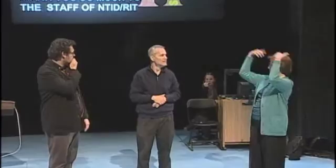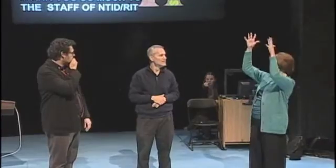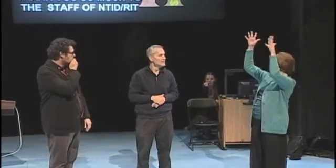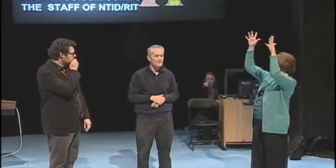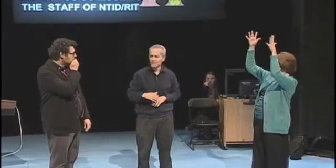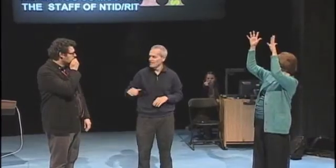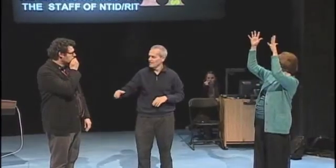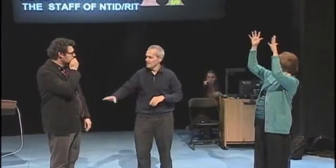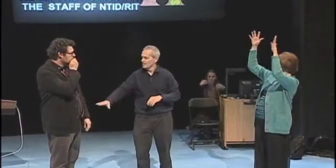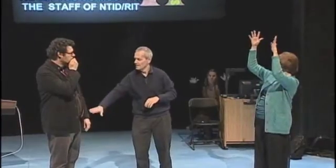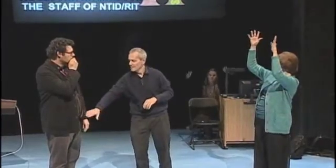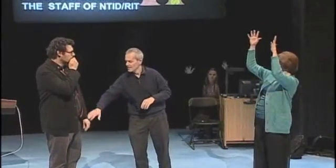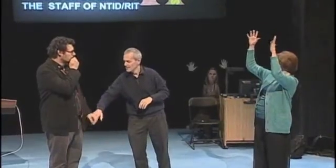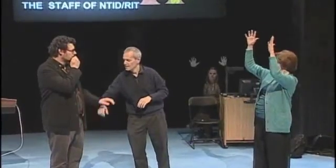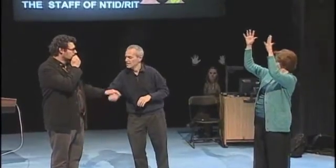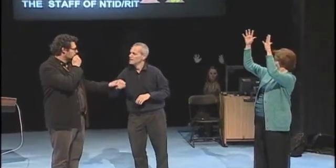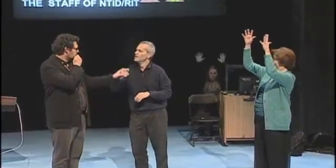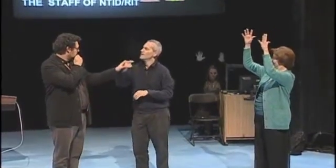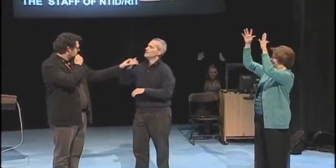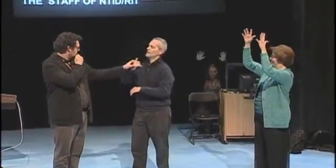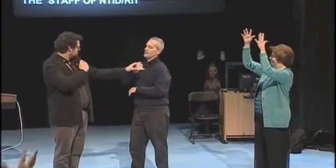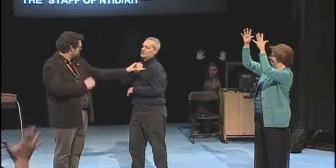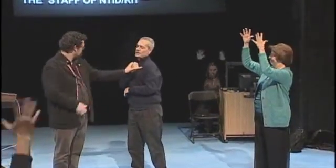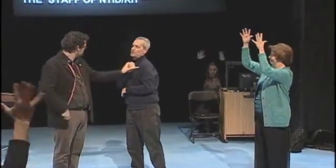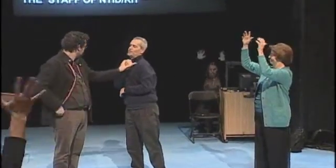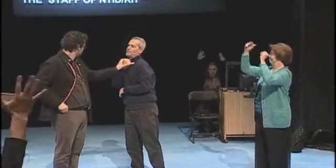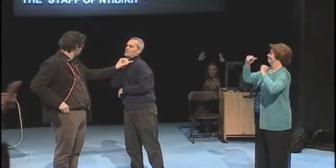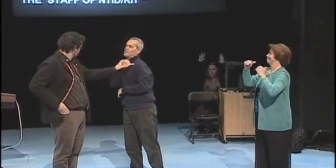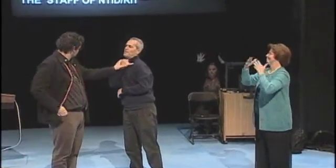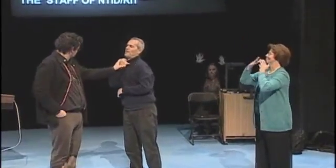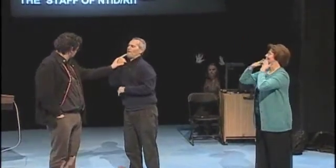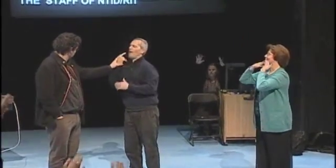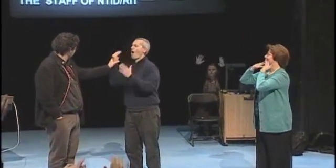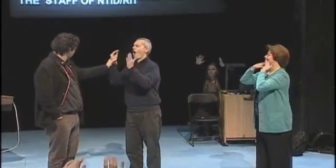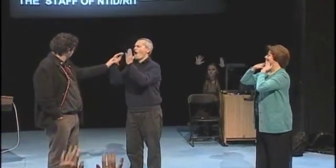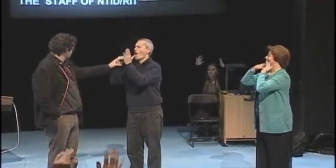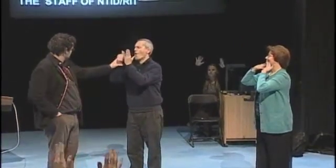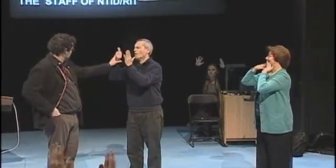So thank you so much. One more round of applause for Arnaud, please.